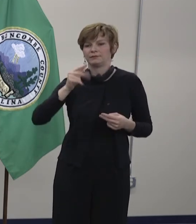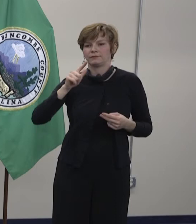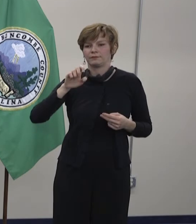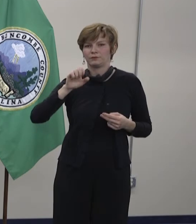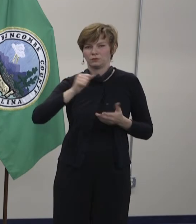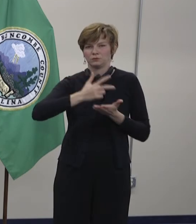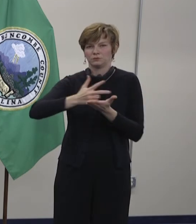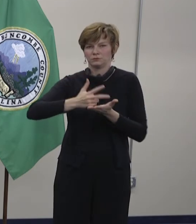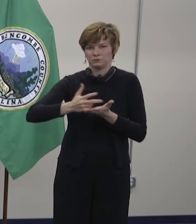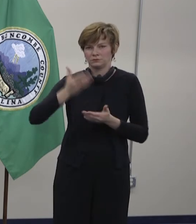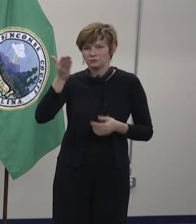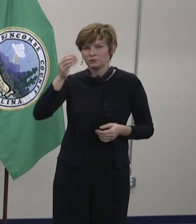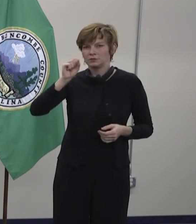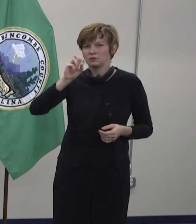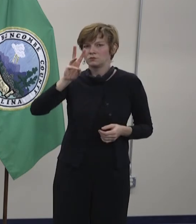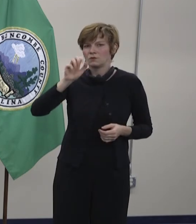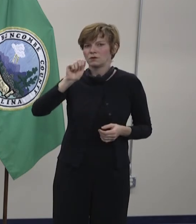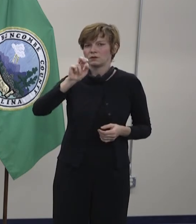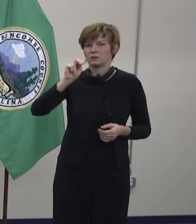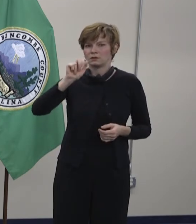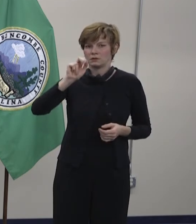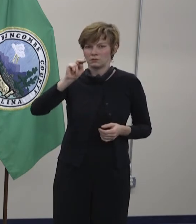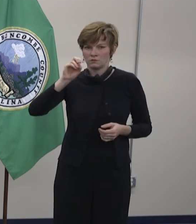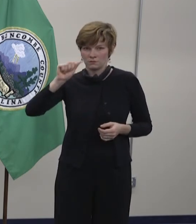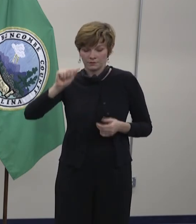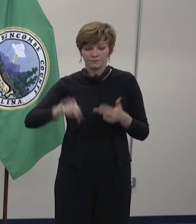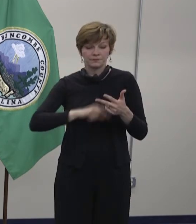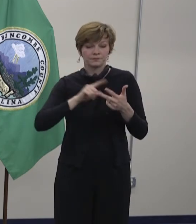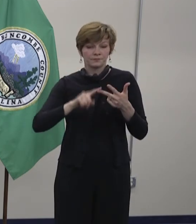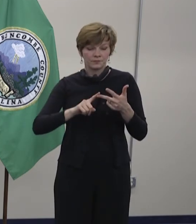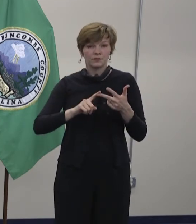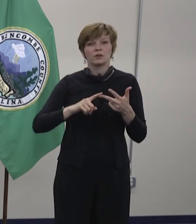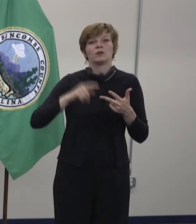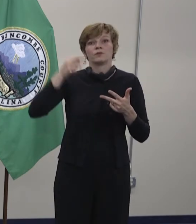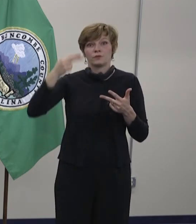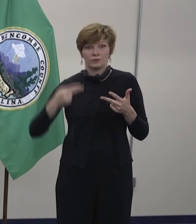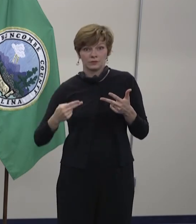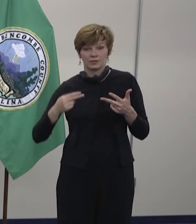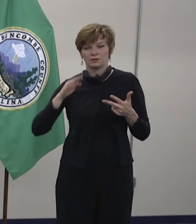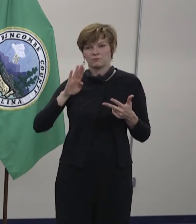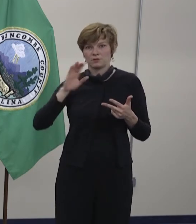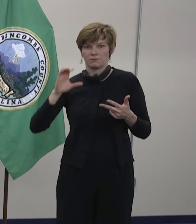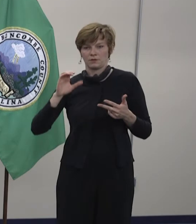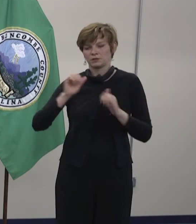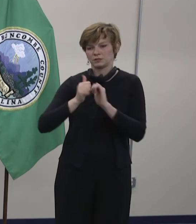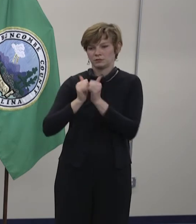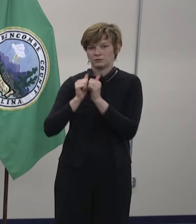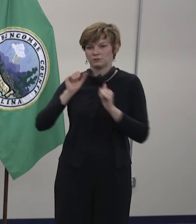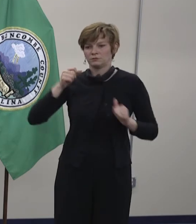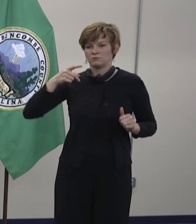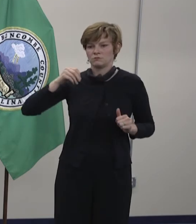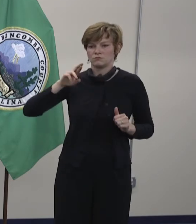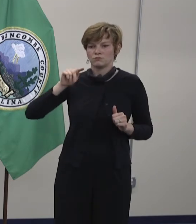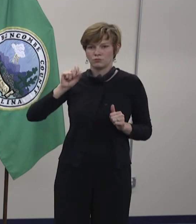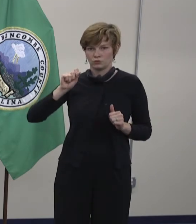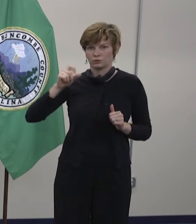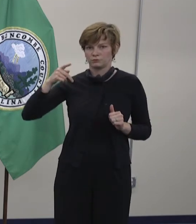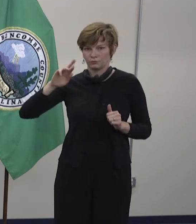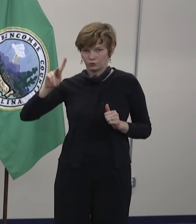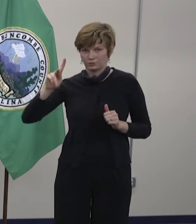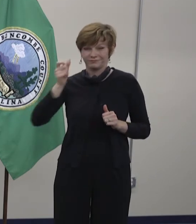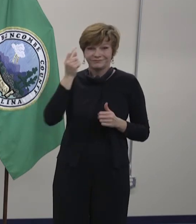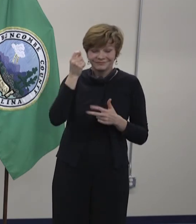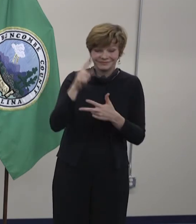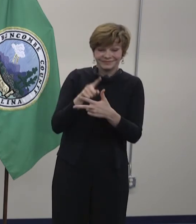Thursdays at the Buncombe County Sports Park. But I do want to remind everyone that the community testing sites on Sunday, September